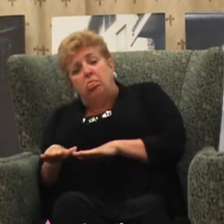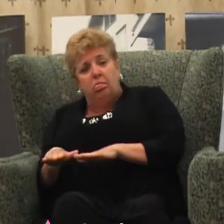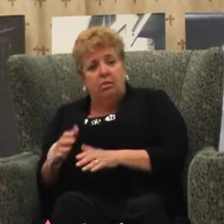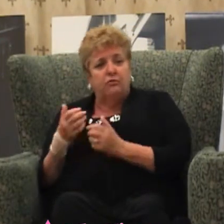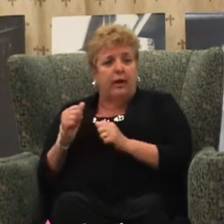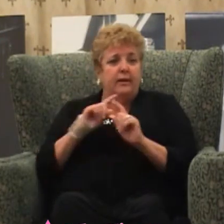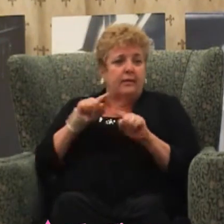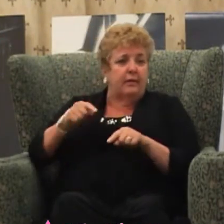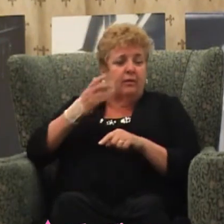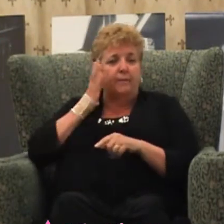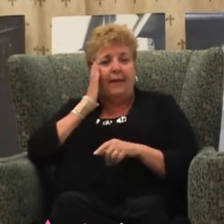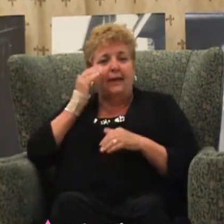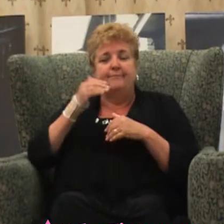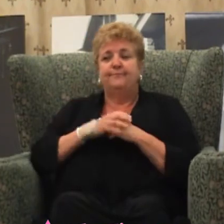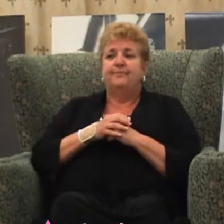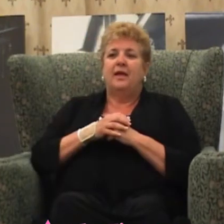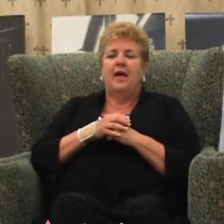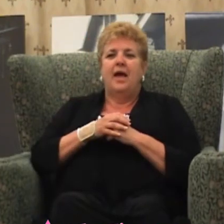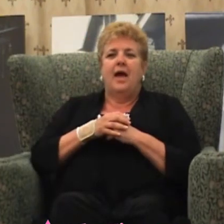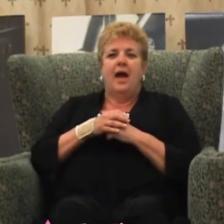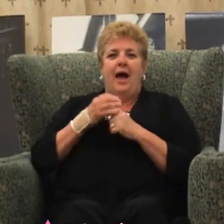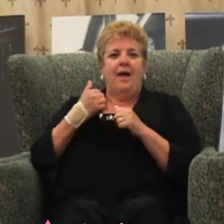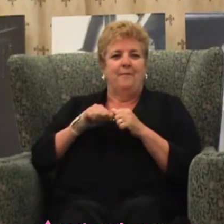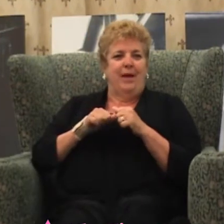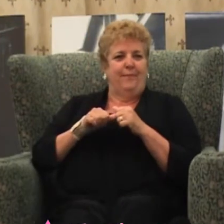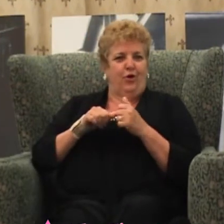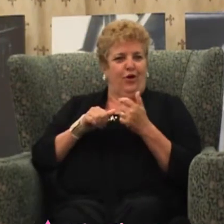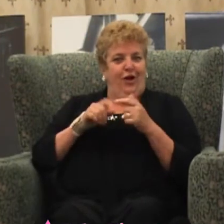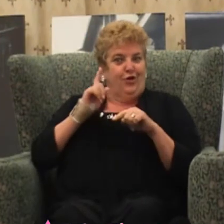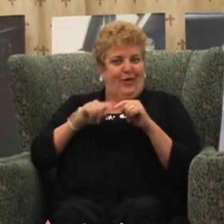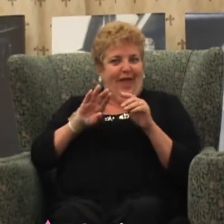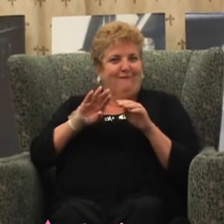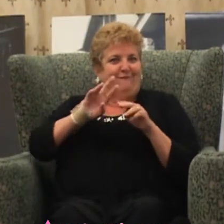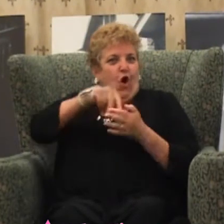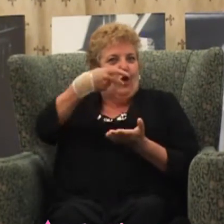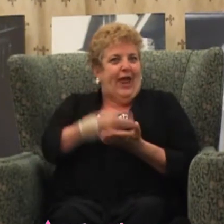remember when I first thought of it, I thought it was brilliant. Hey, you can't fall off the floor. And